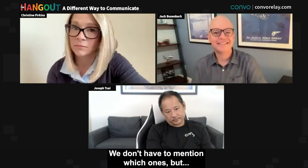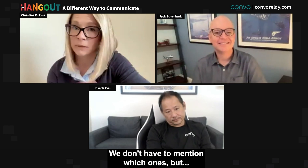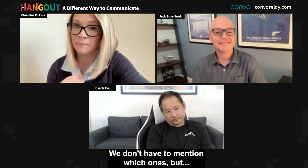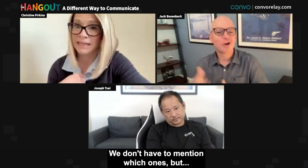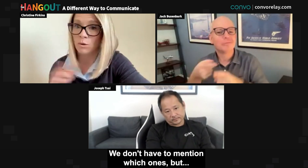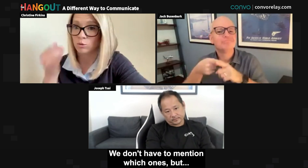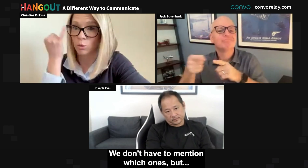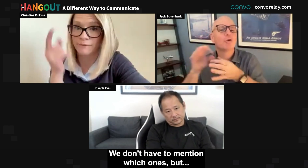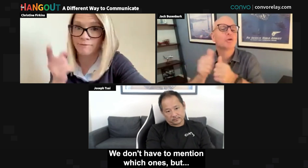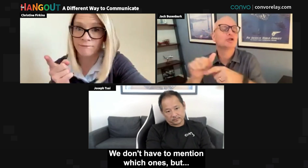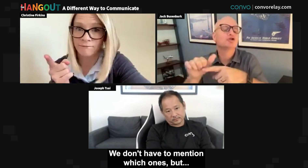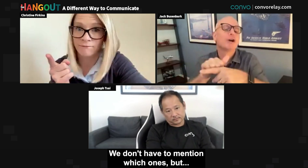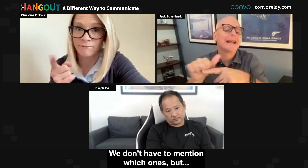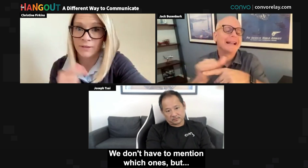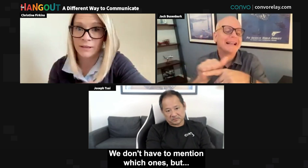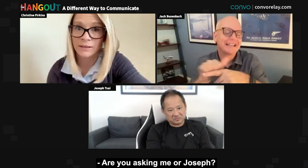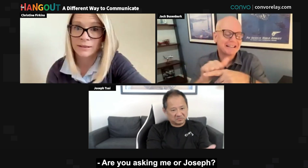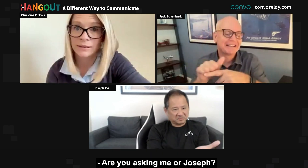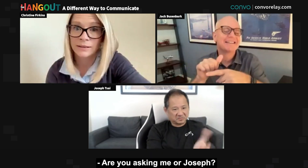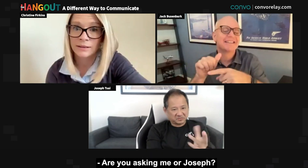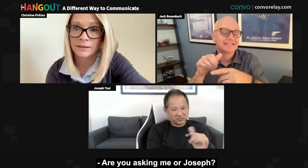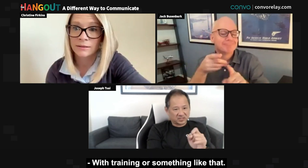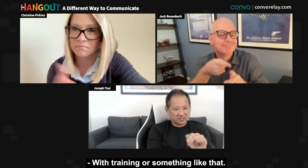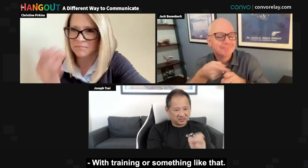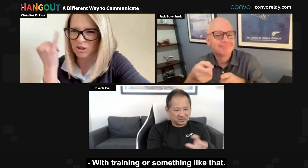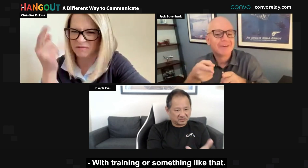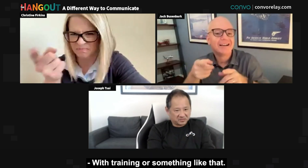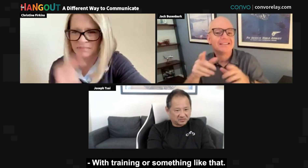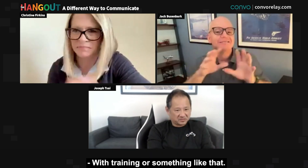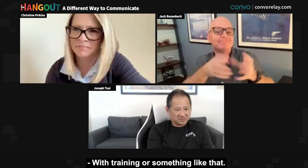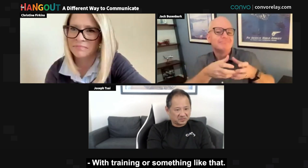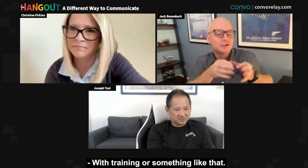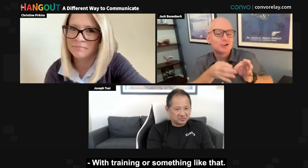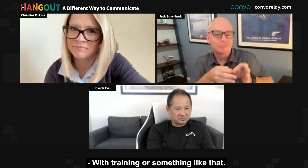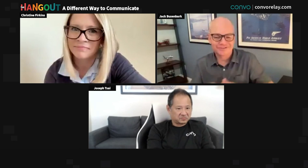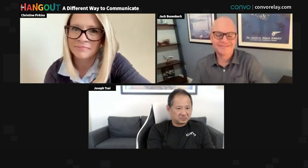which ones, but, are you asking with me or Joseph? training or something like that.